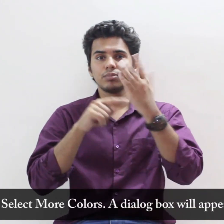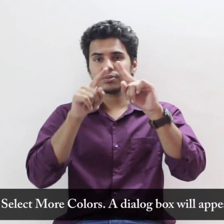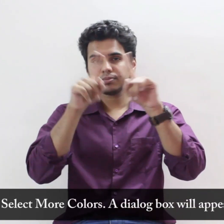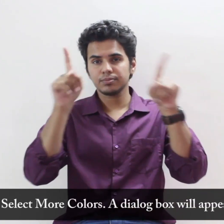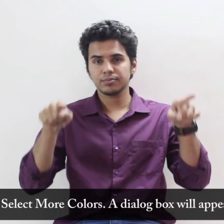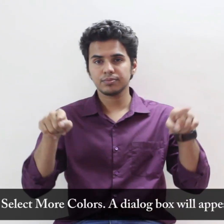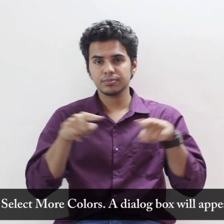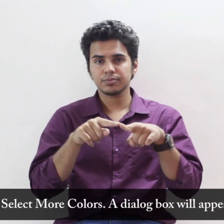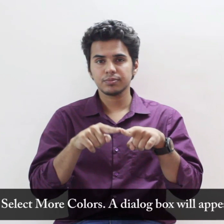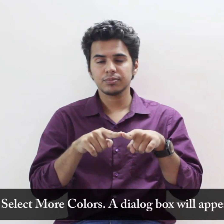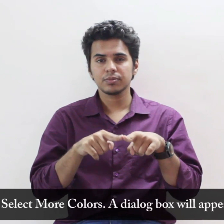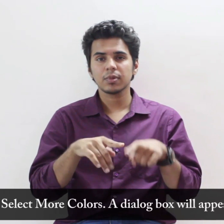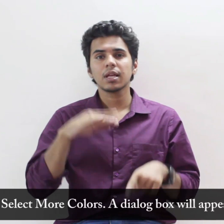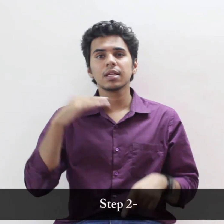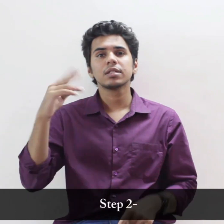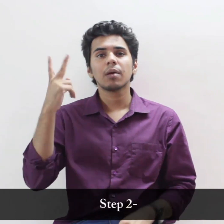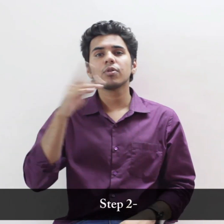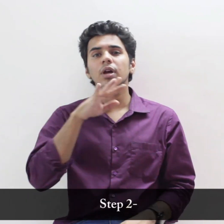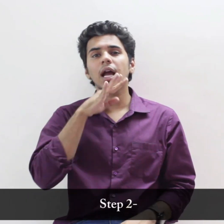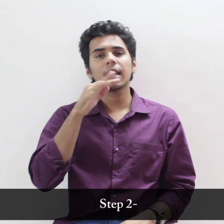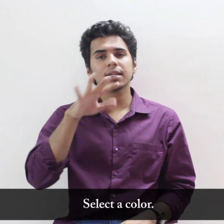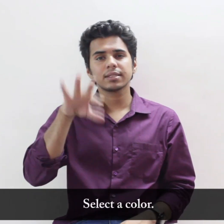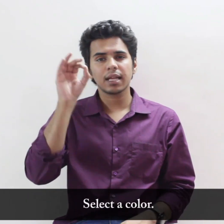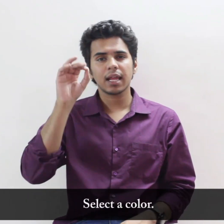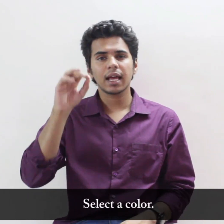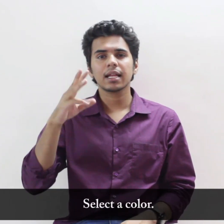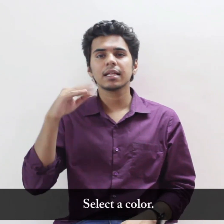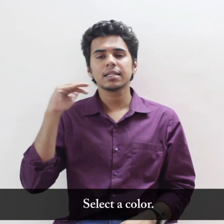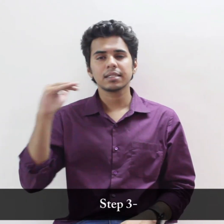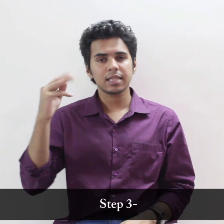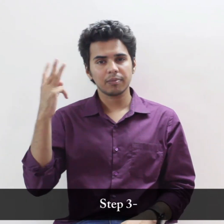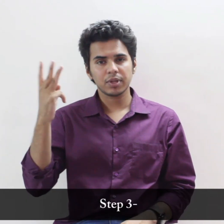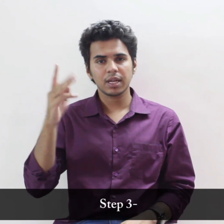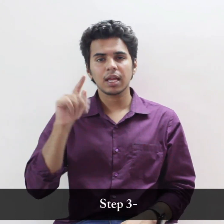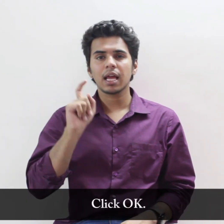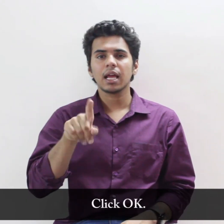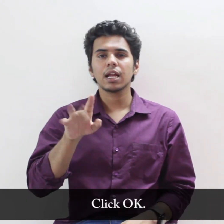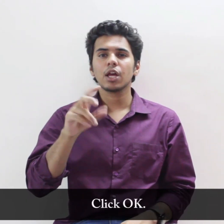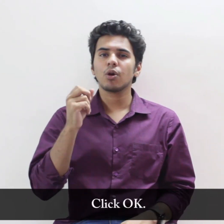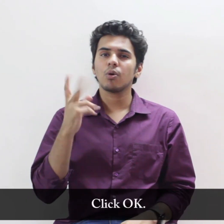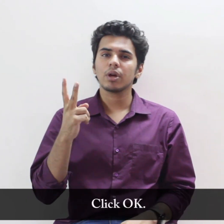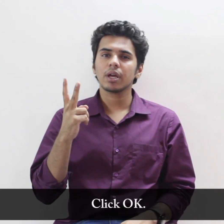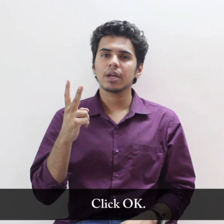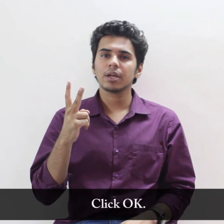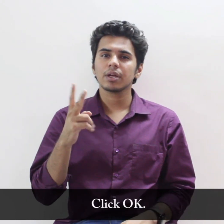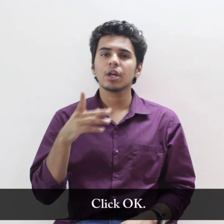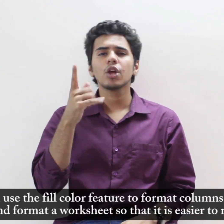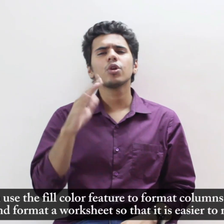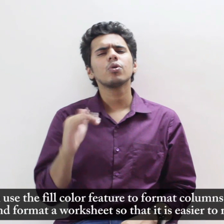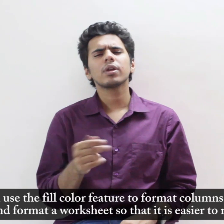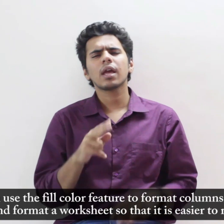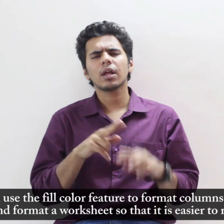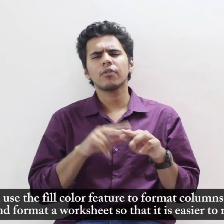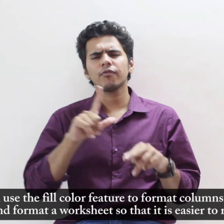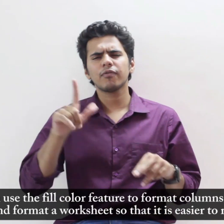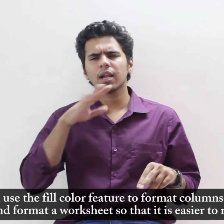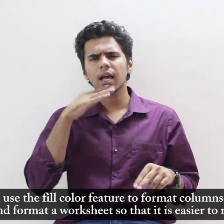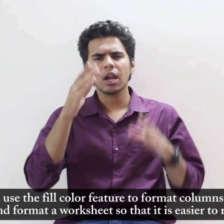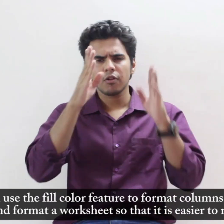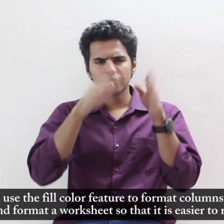appear. Step 2. Select a color. Step 3. Click OK. You can use the fill color